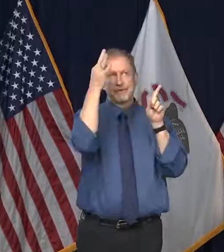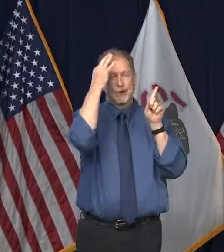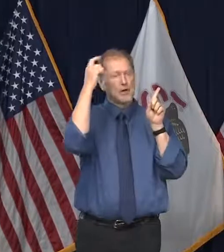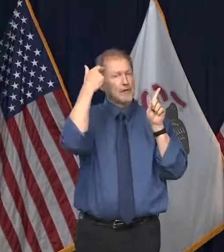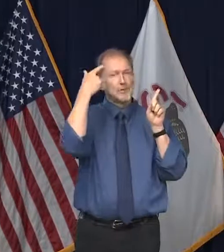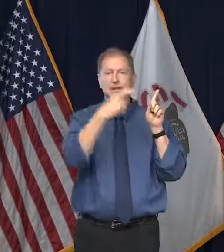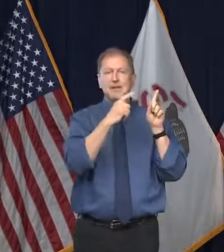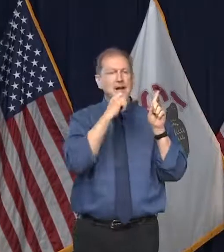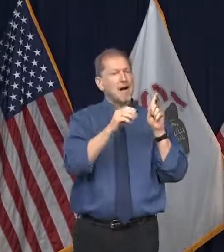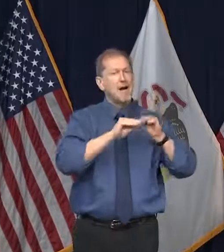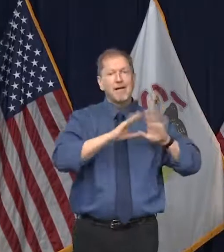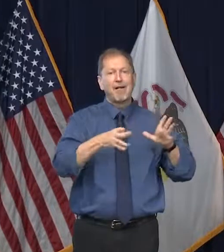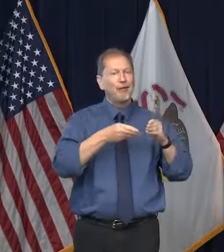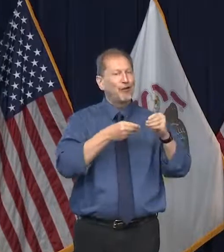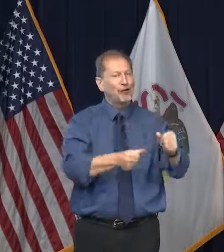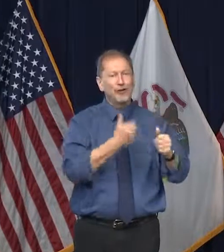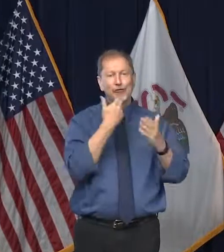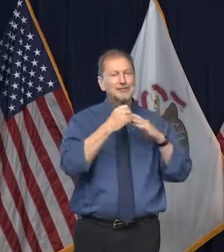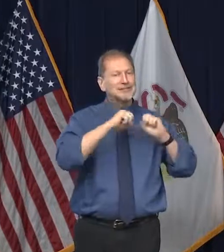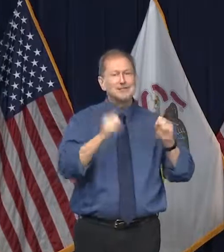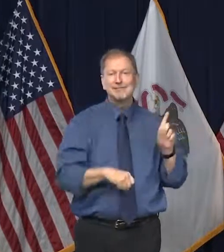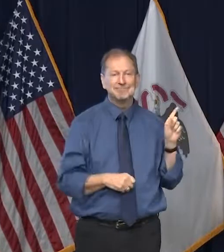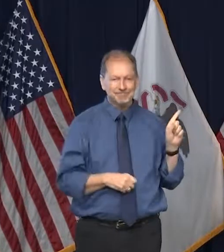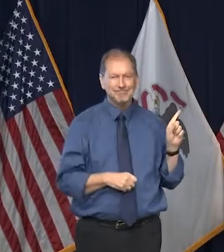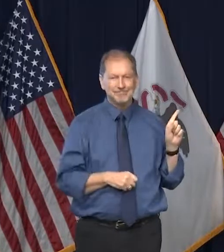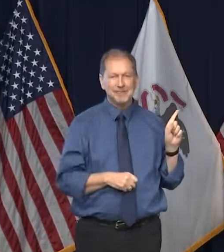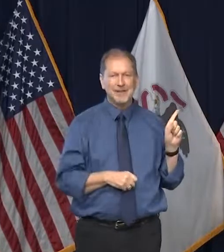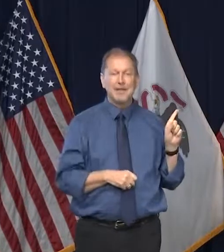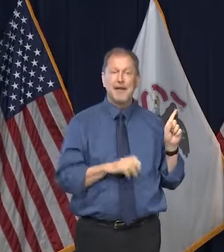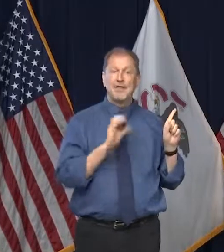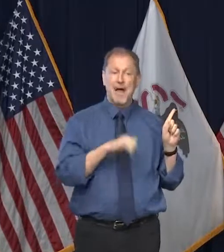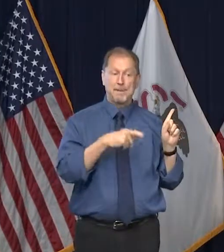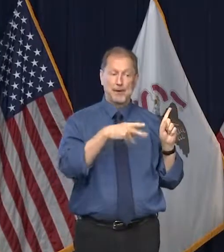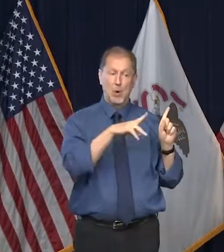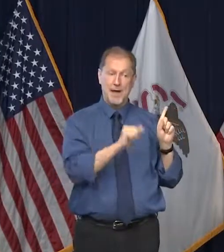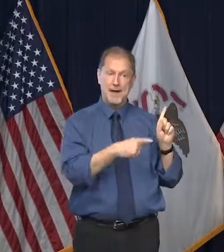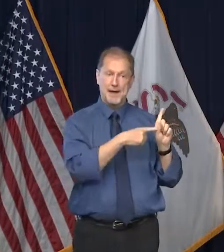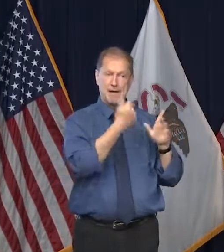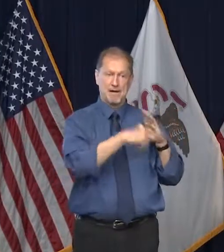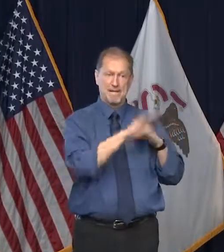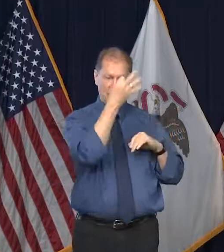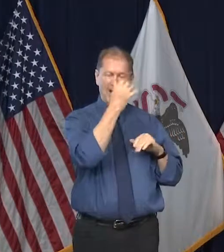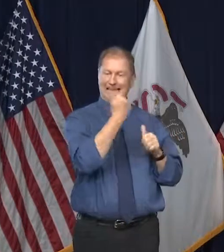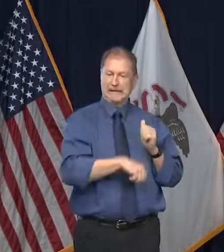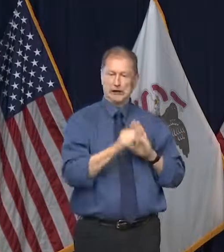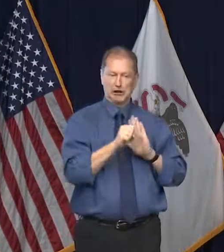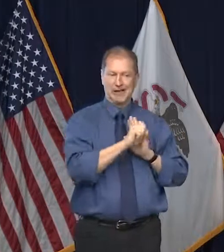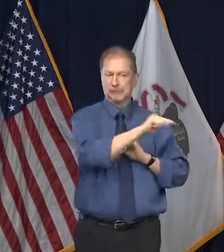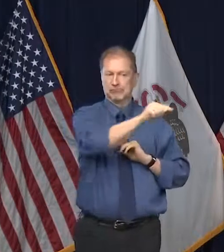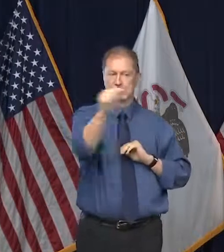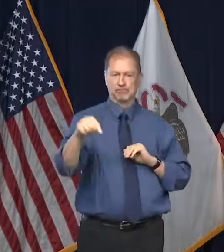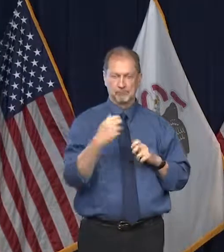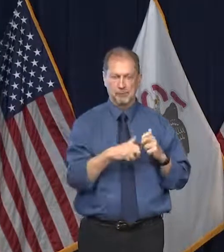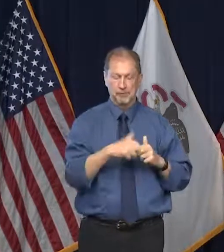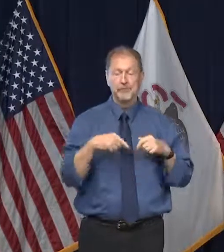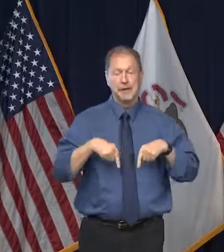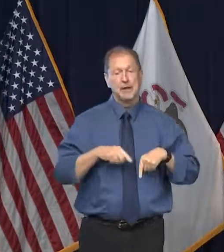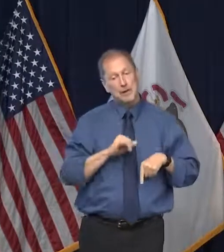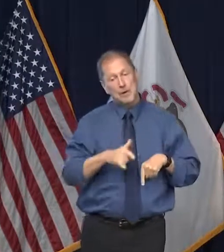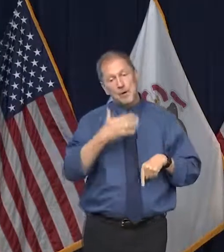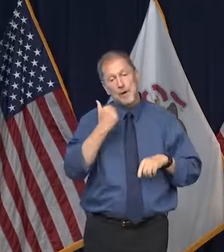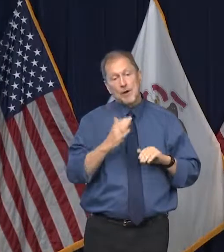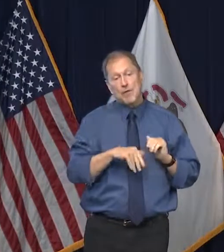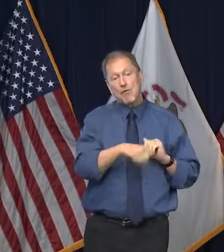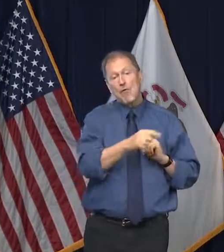and that's going to have to be worked through in every state, and every state is working on it. We're actually in a slightly better